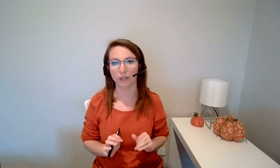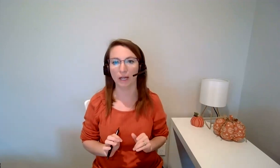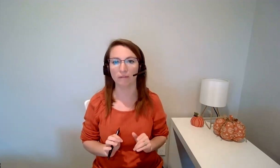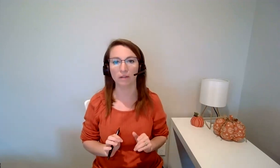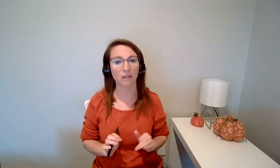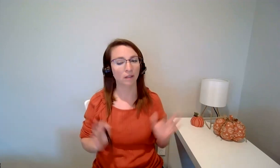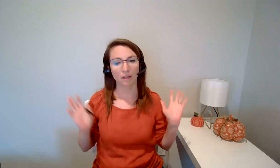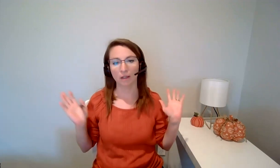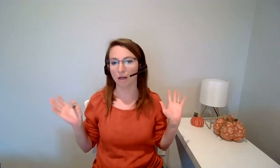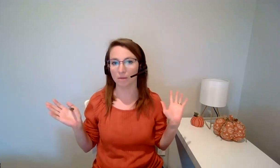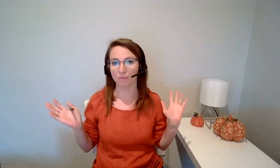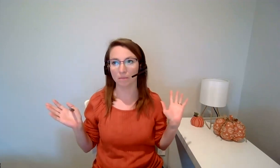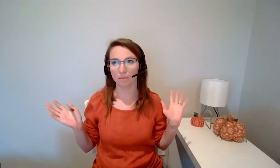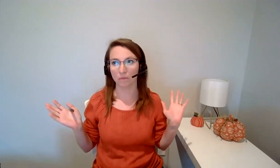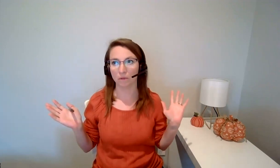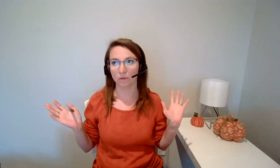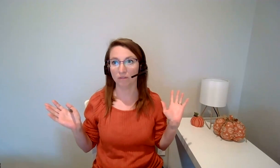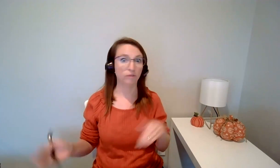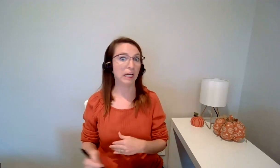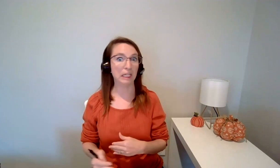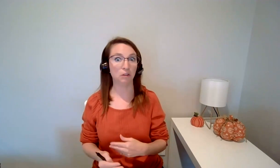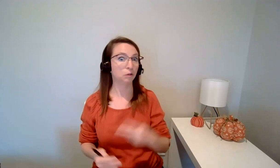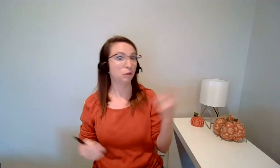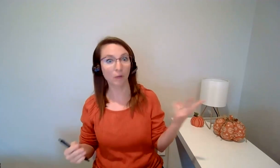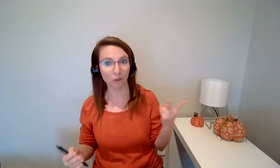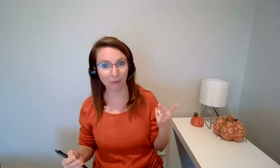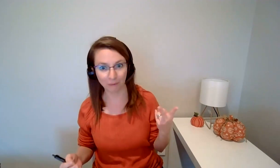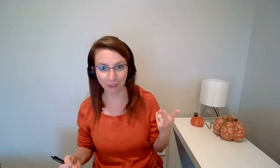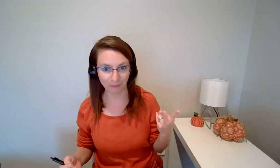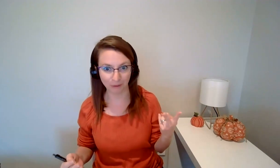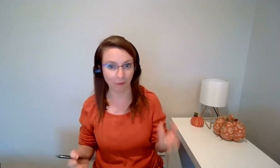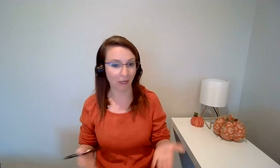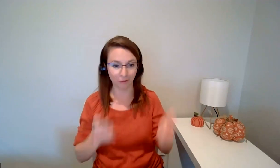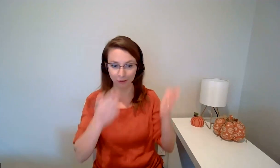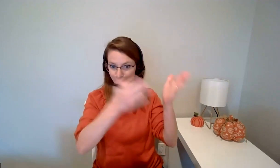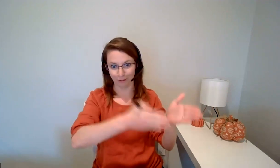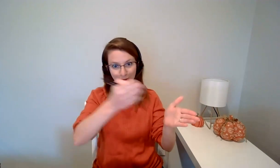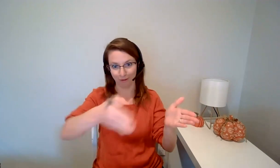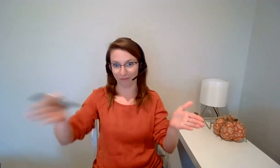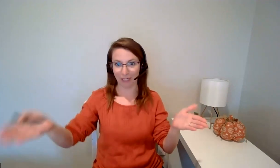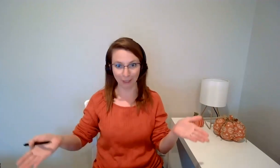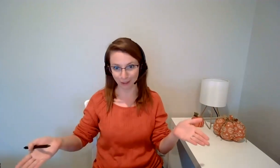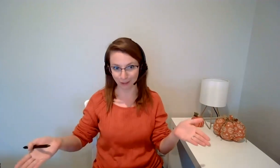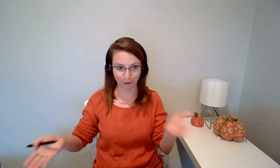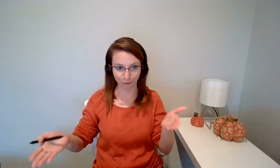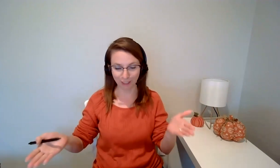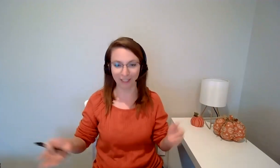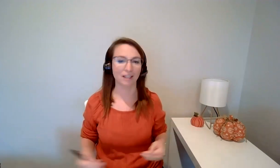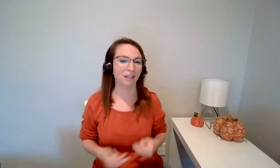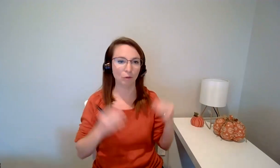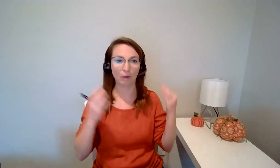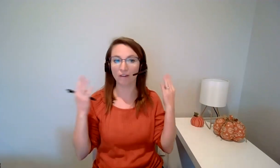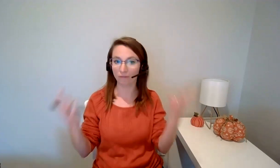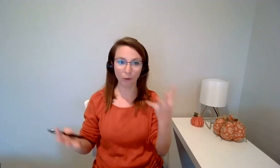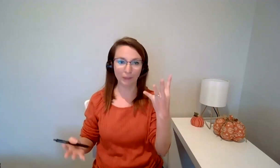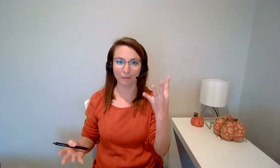half. If you find two other people that want to do it, I'll just divide by 3. If you have 4